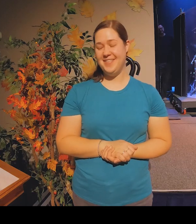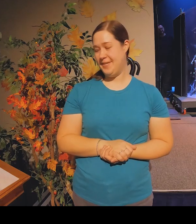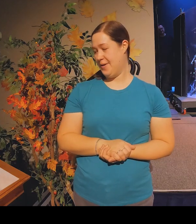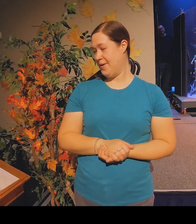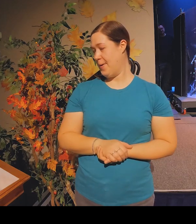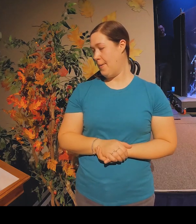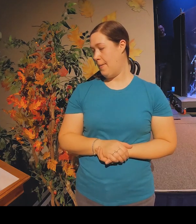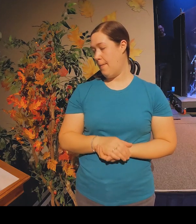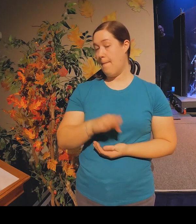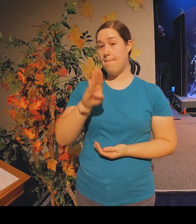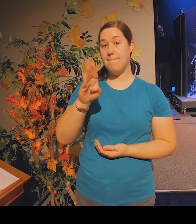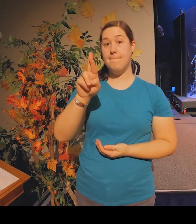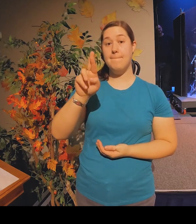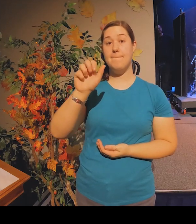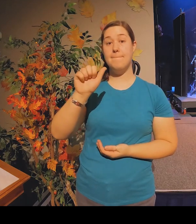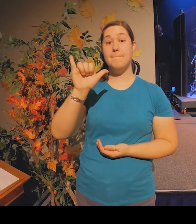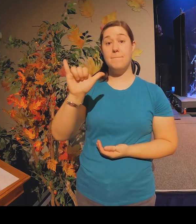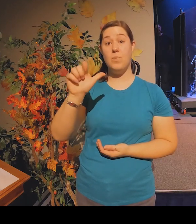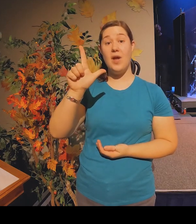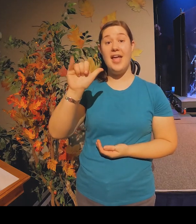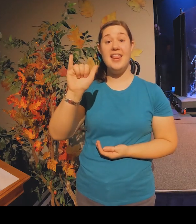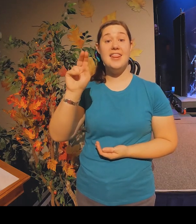Braylon Mack.